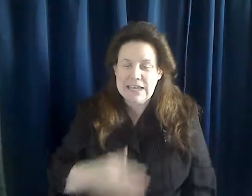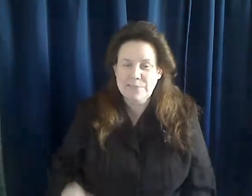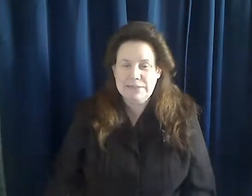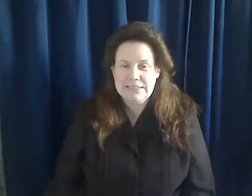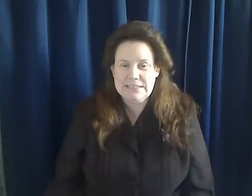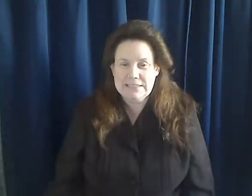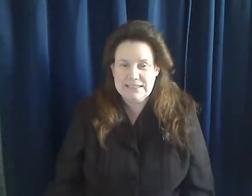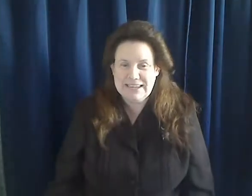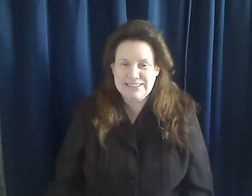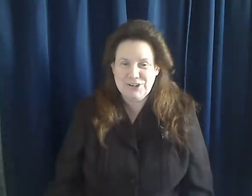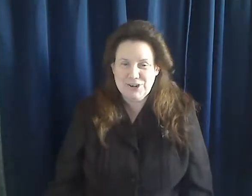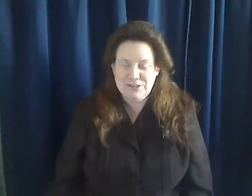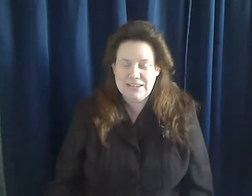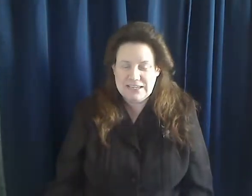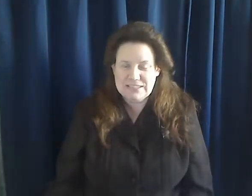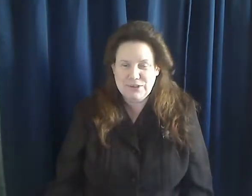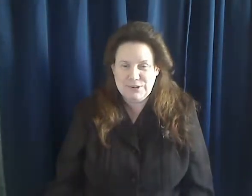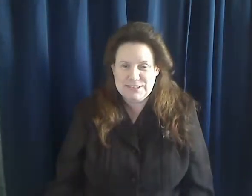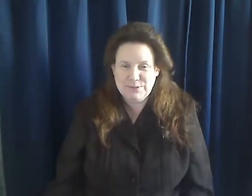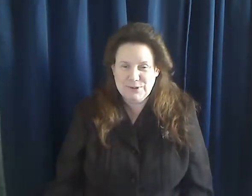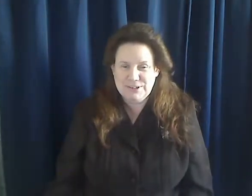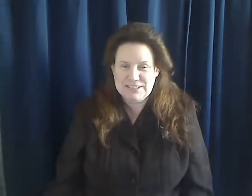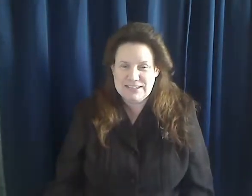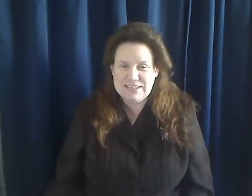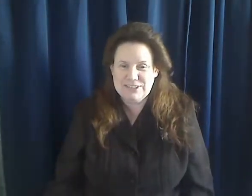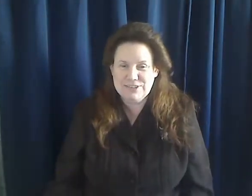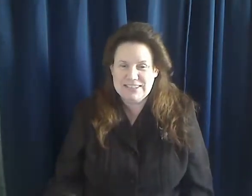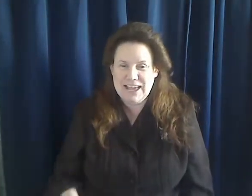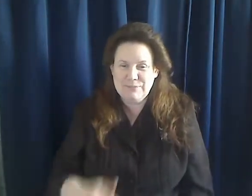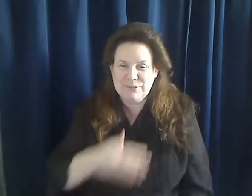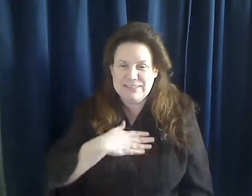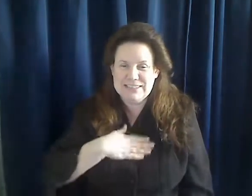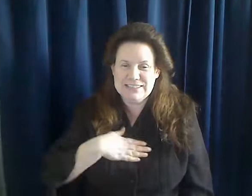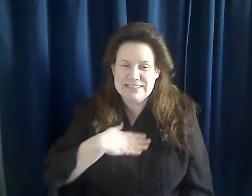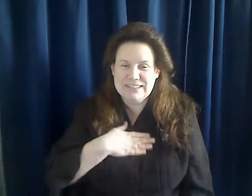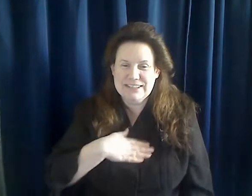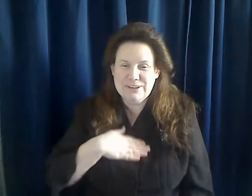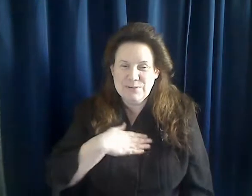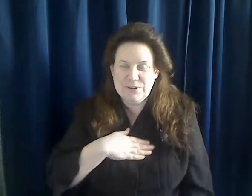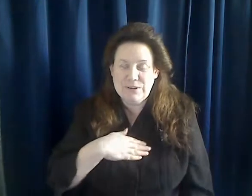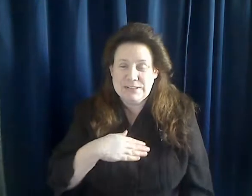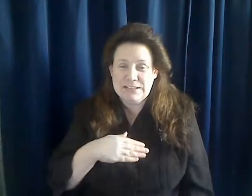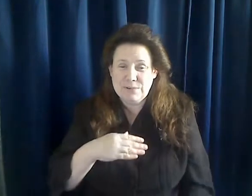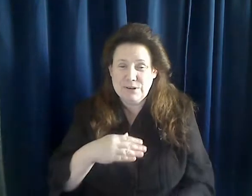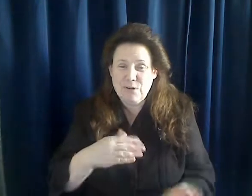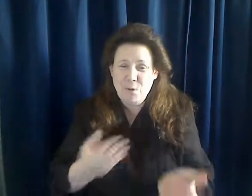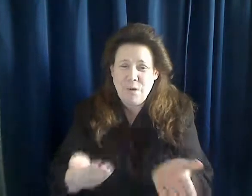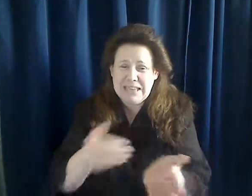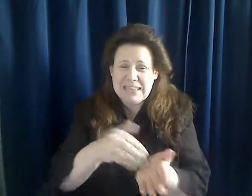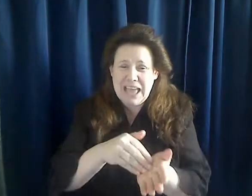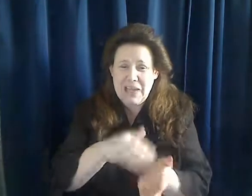And please is a nice courtesy word. It's nice to just add please when you're asking someone.